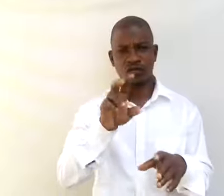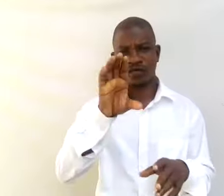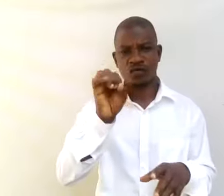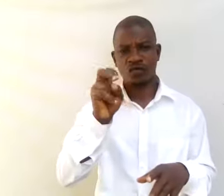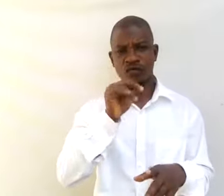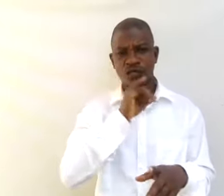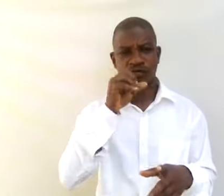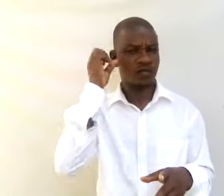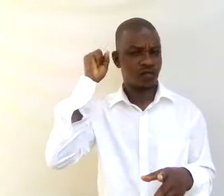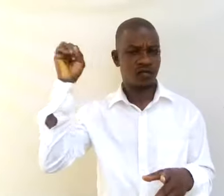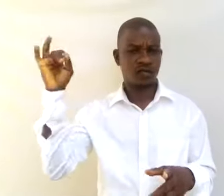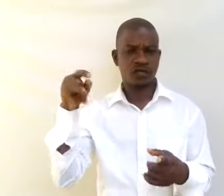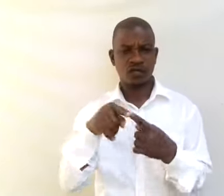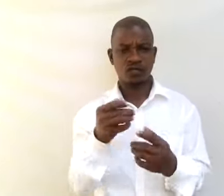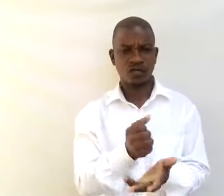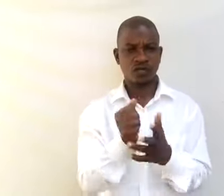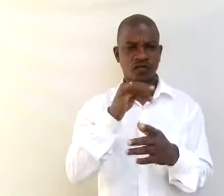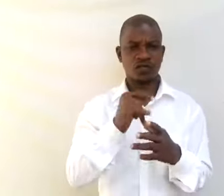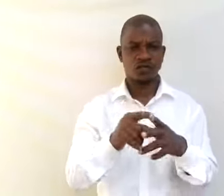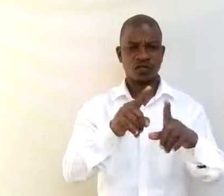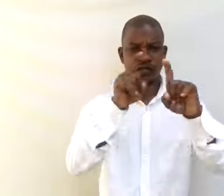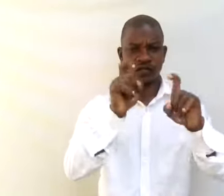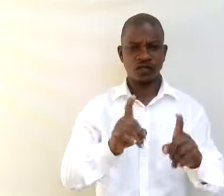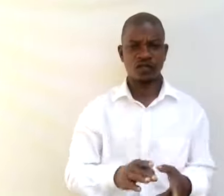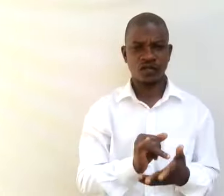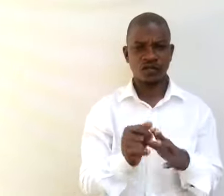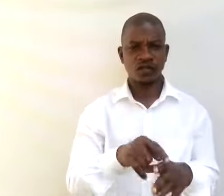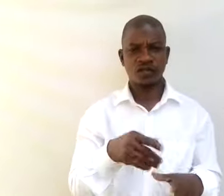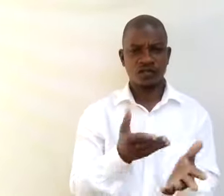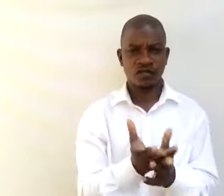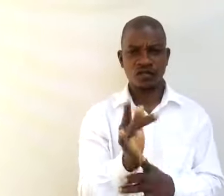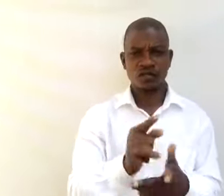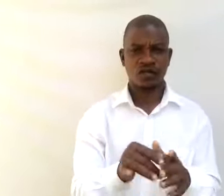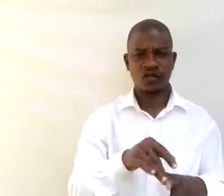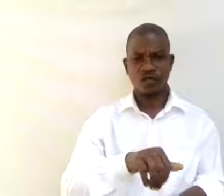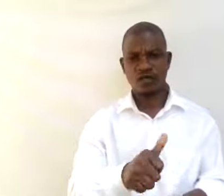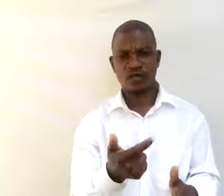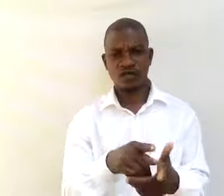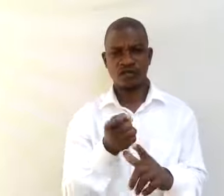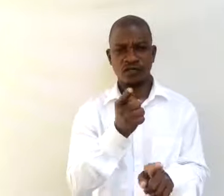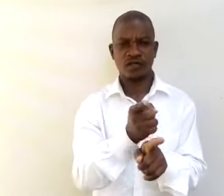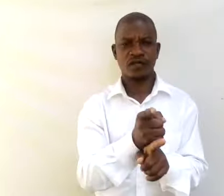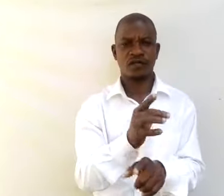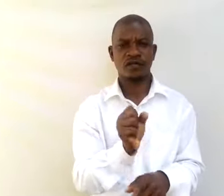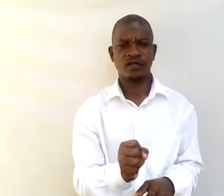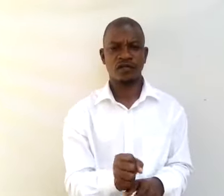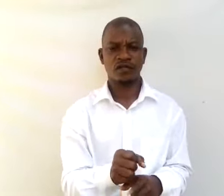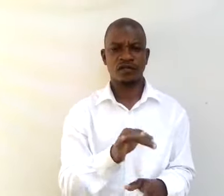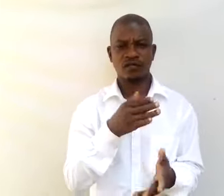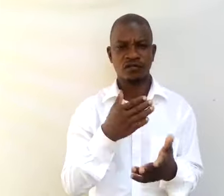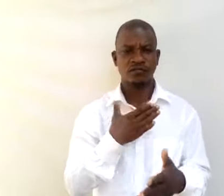sounds to help you assess the correctness or otherwise of your answers. Please